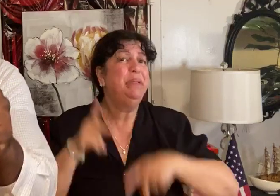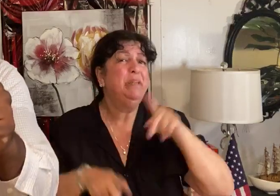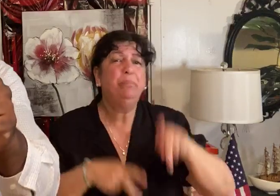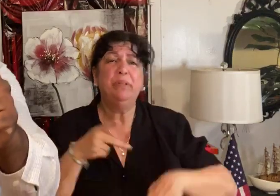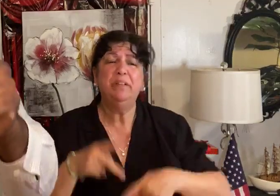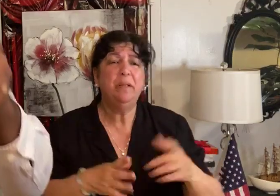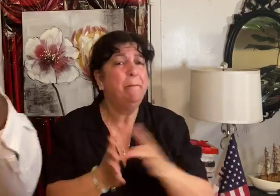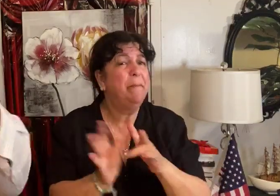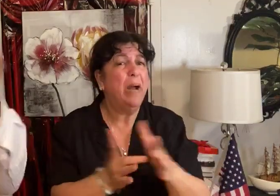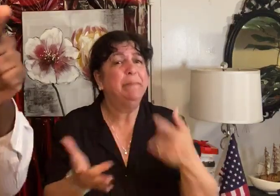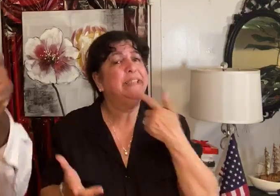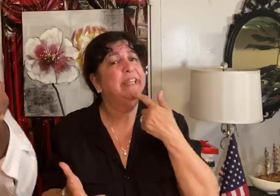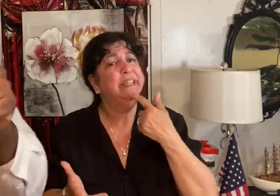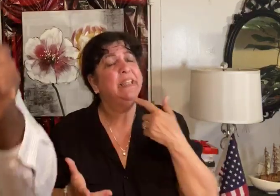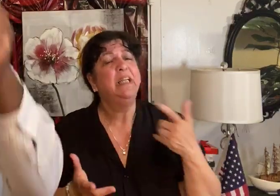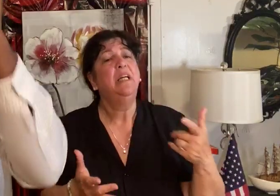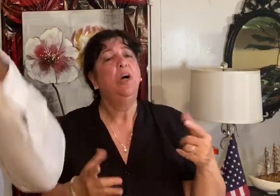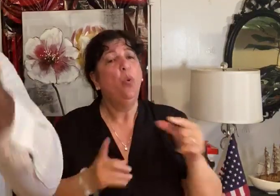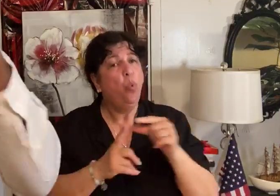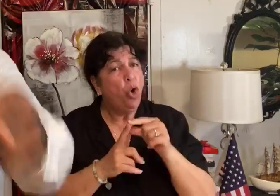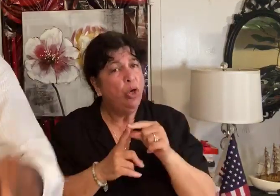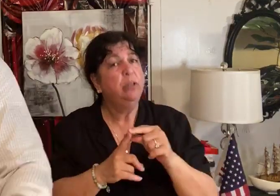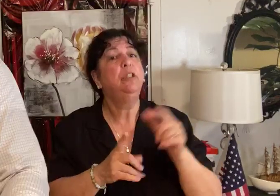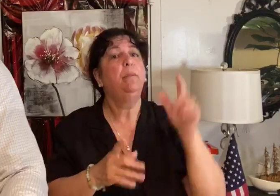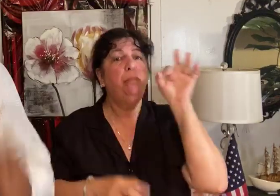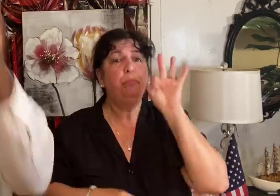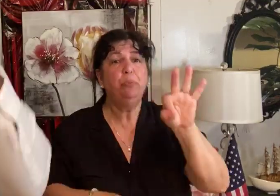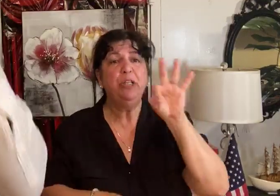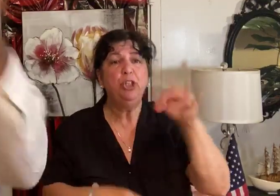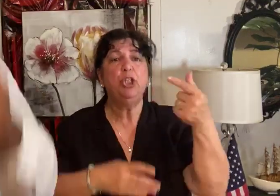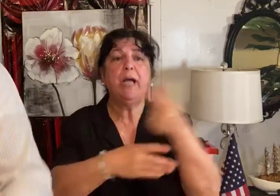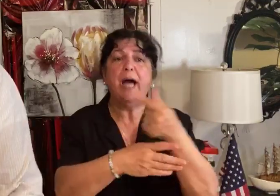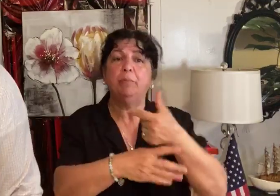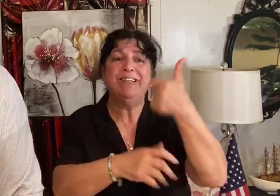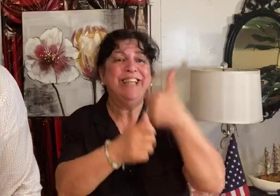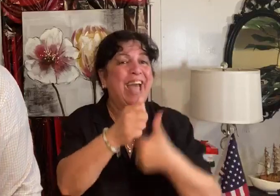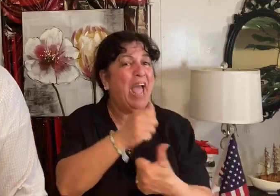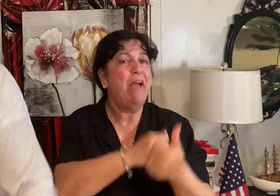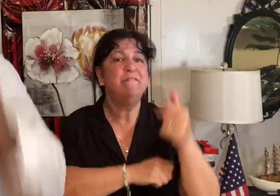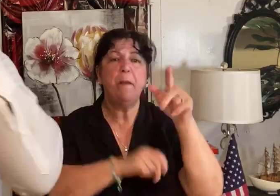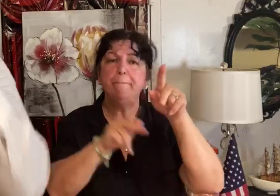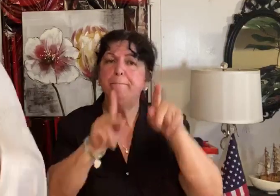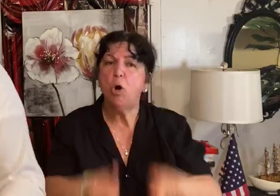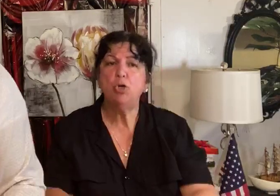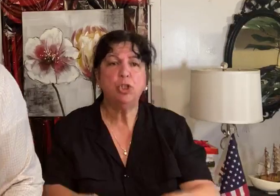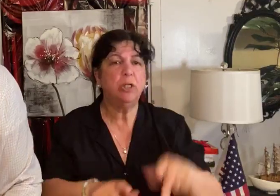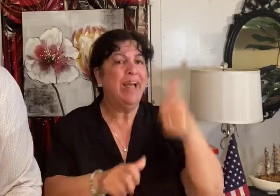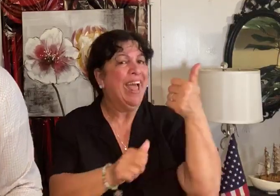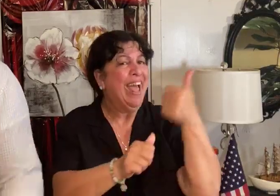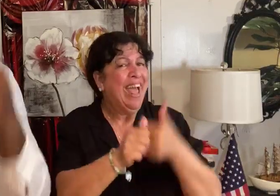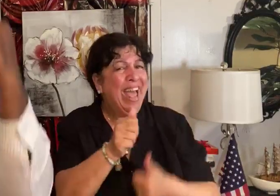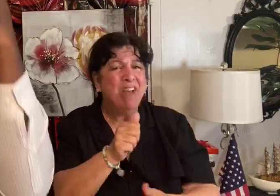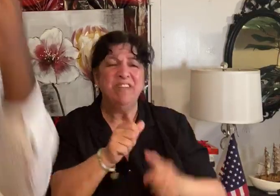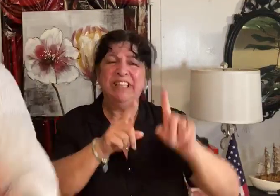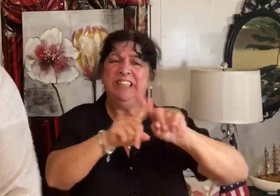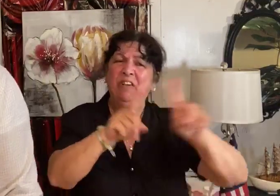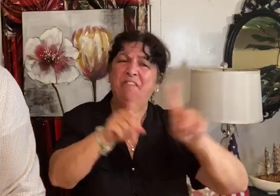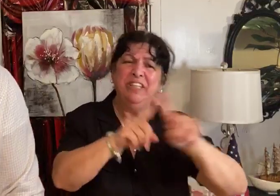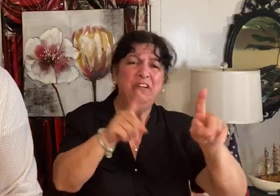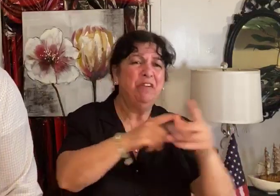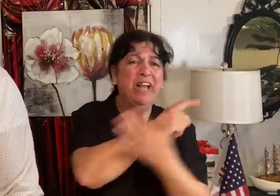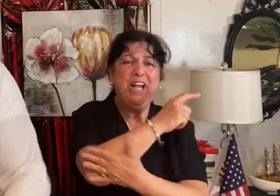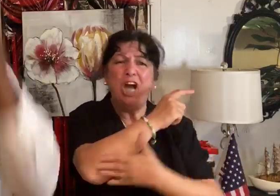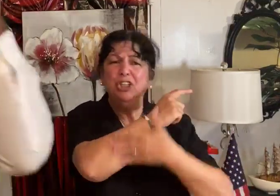the Bible says, Jesus said these words, preach the gospel to every creature, every kindred. God said